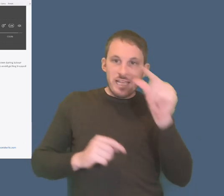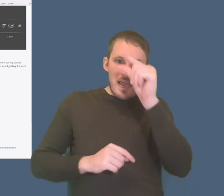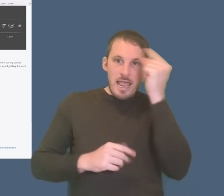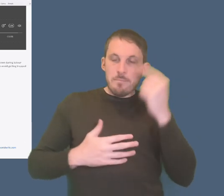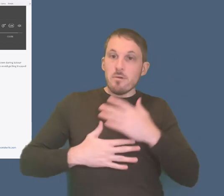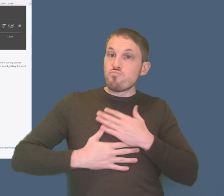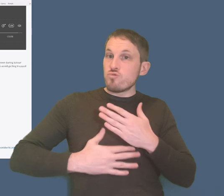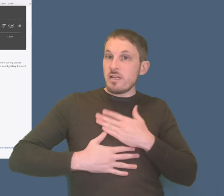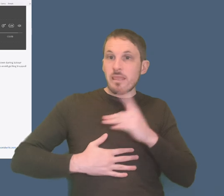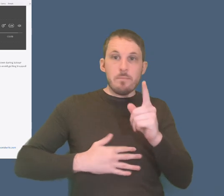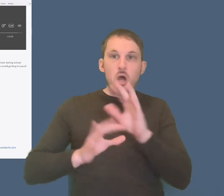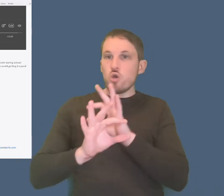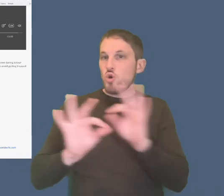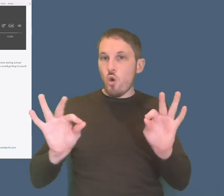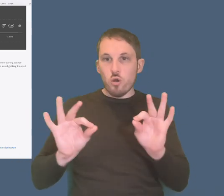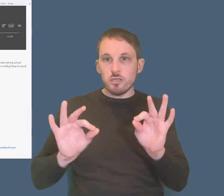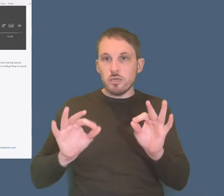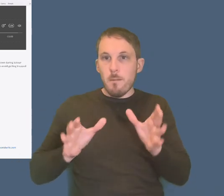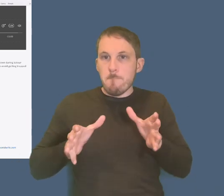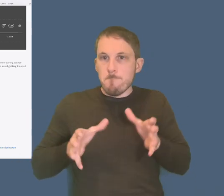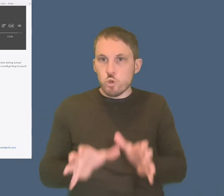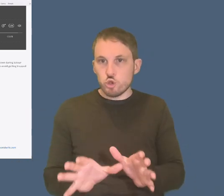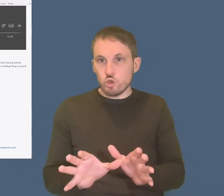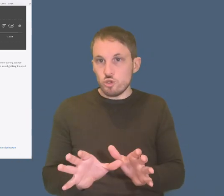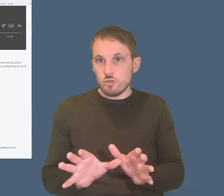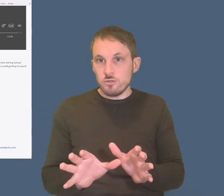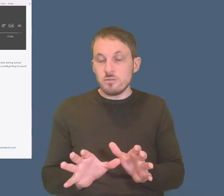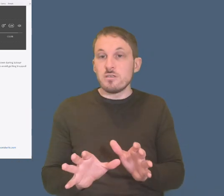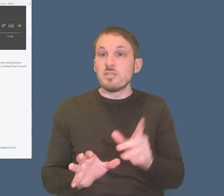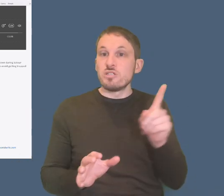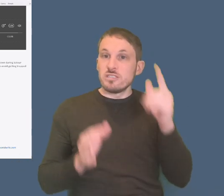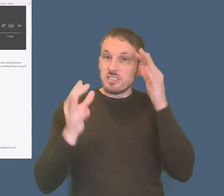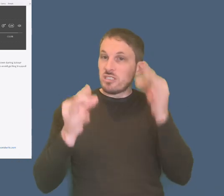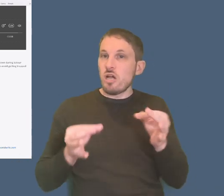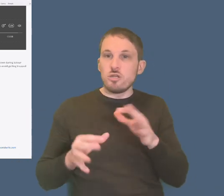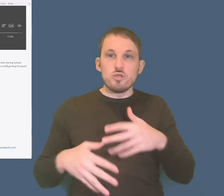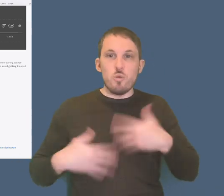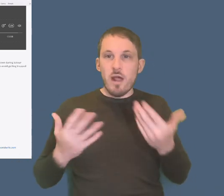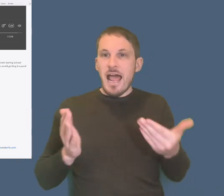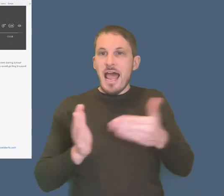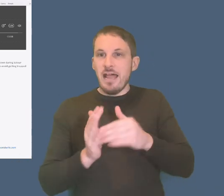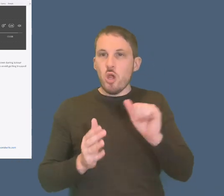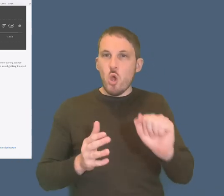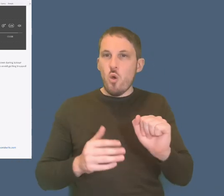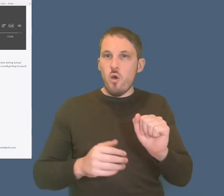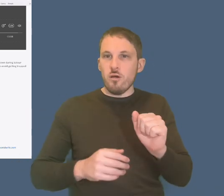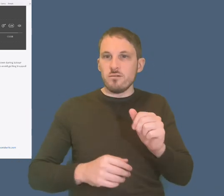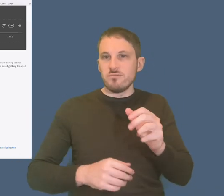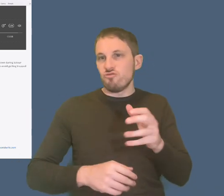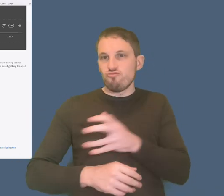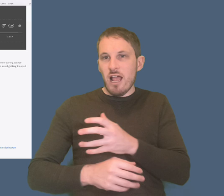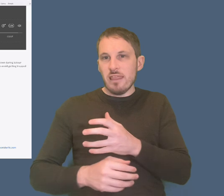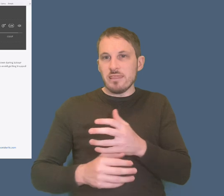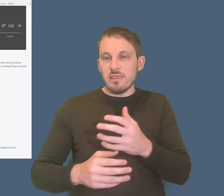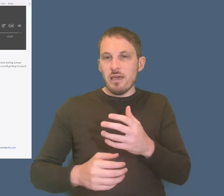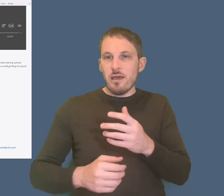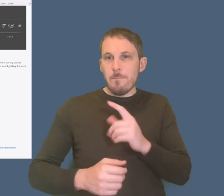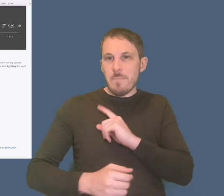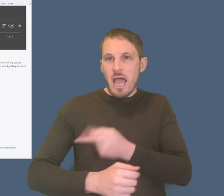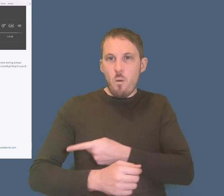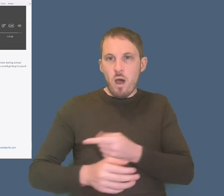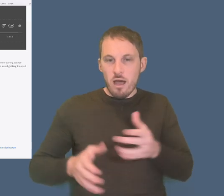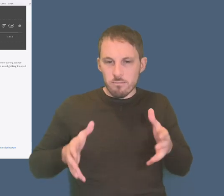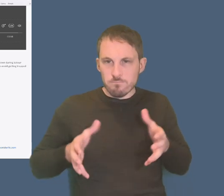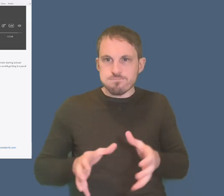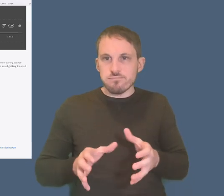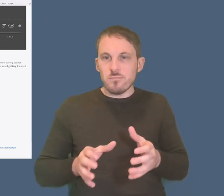not push. So the idea of that was to not add any of her own strength and power behind what her body was already